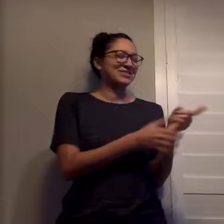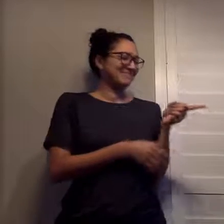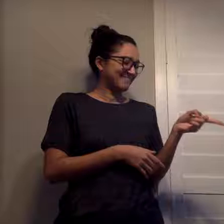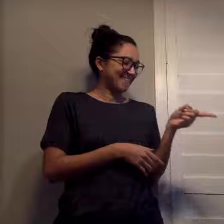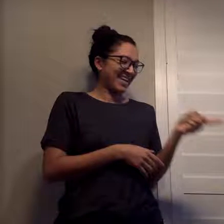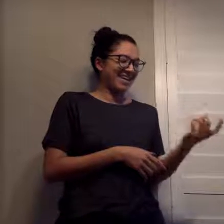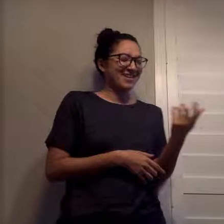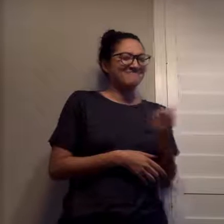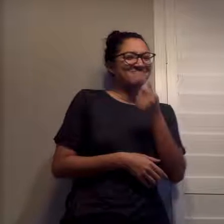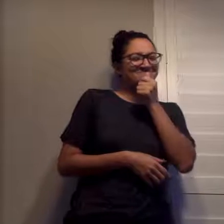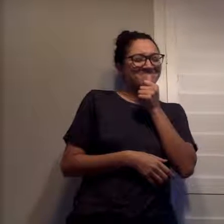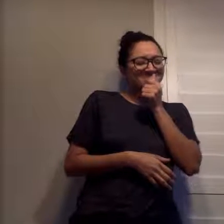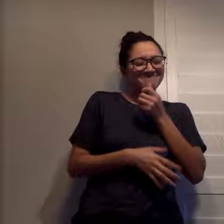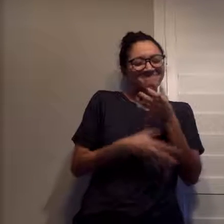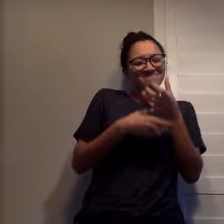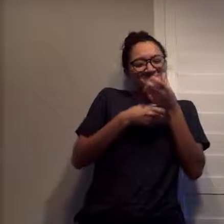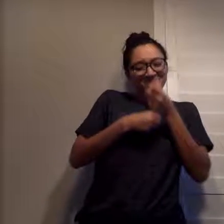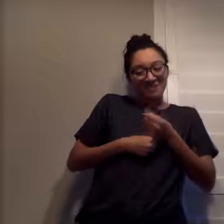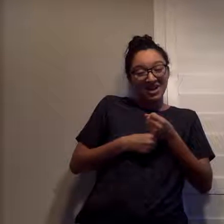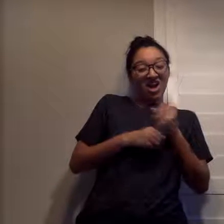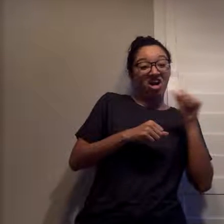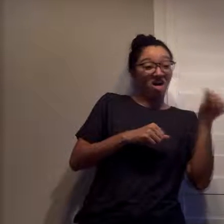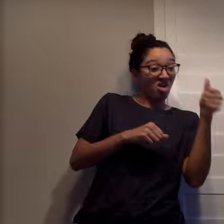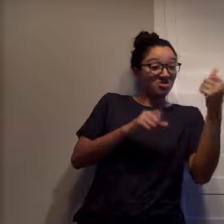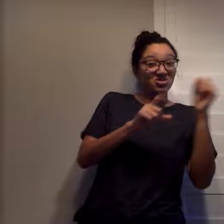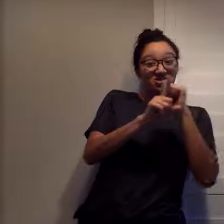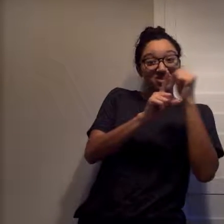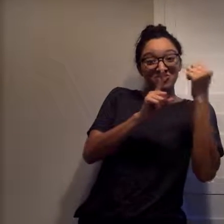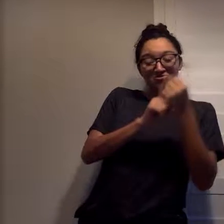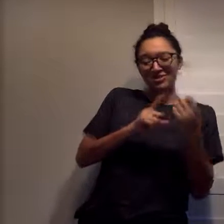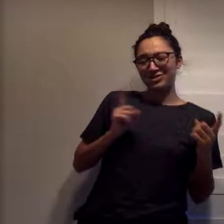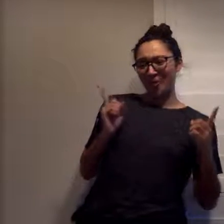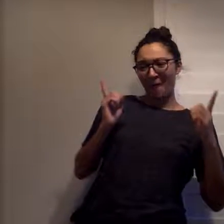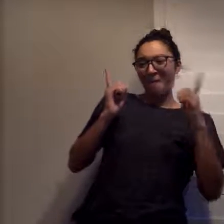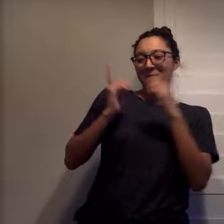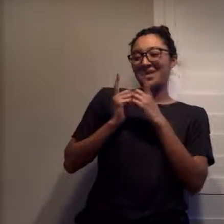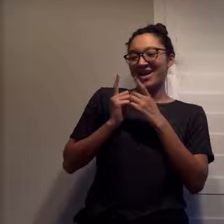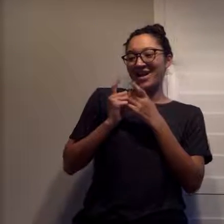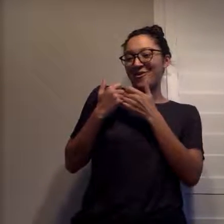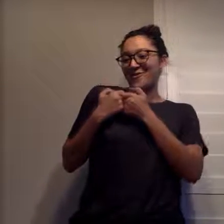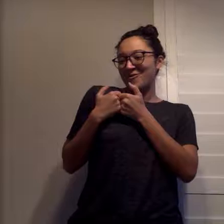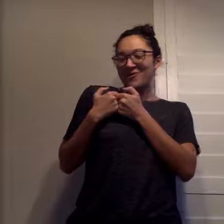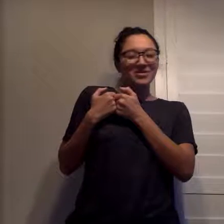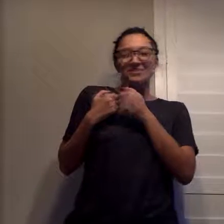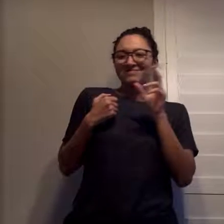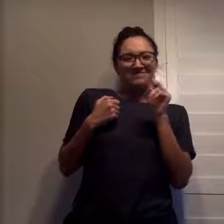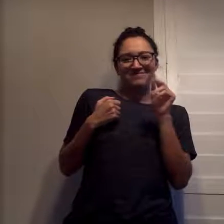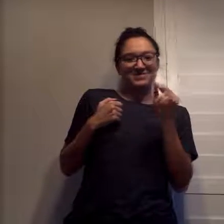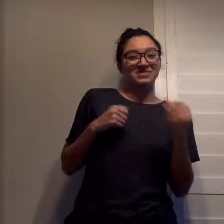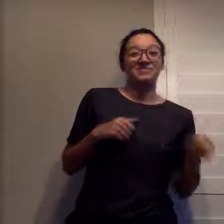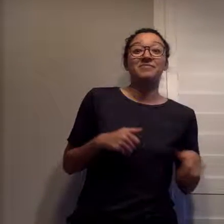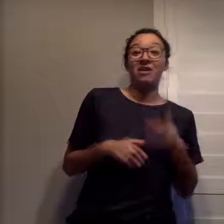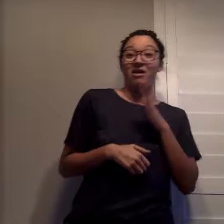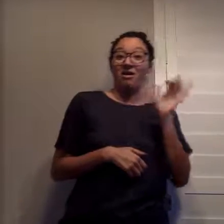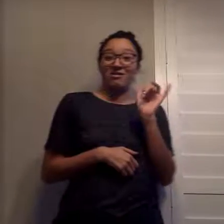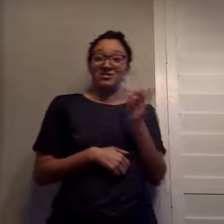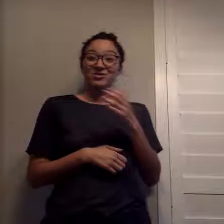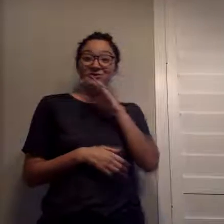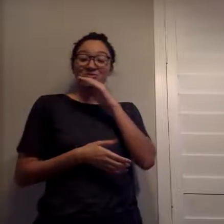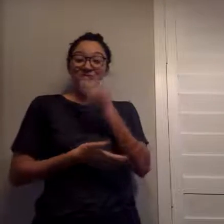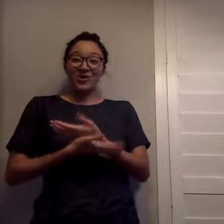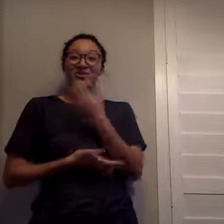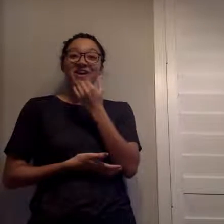never in a million years would have approached me under other circumstances. We have a wonderful 14-year-old daughter who did all my